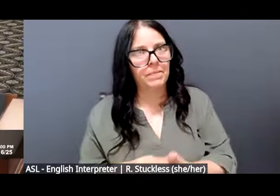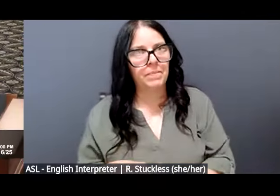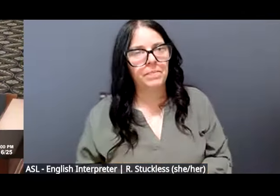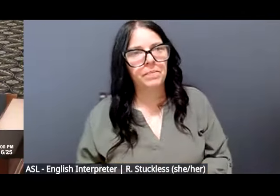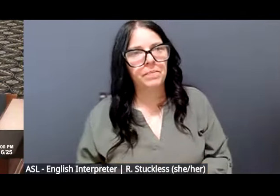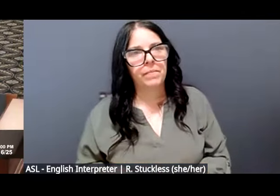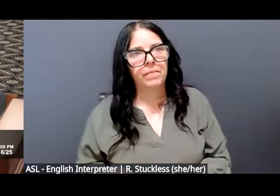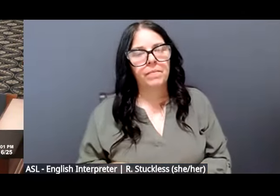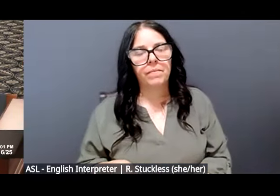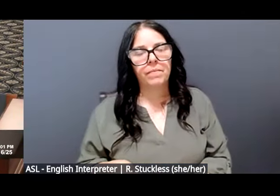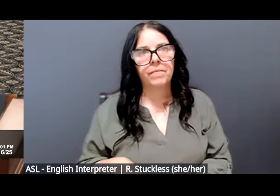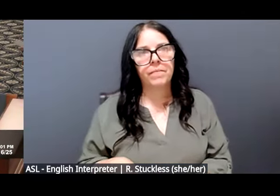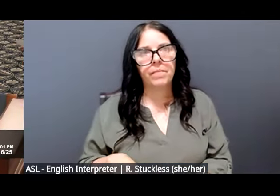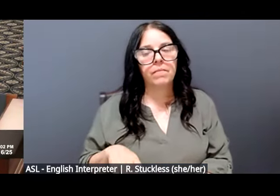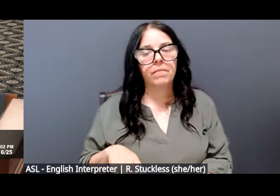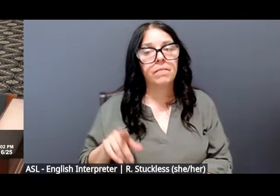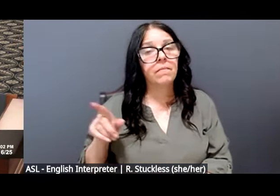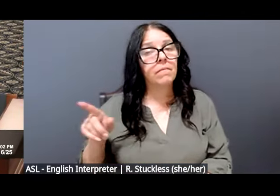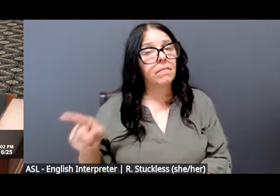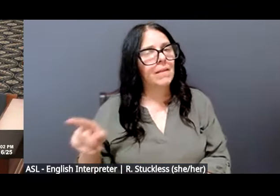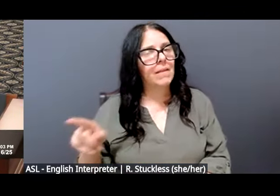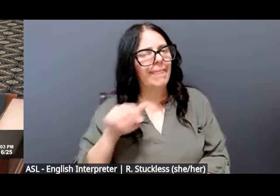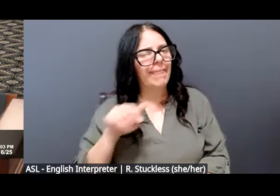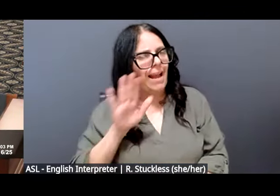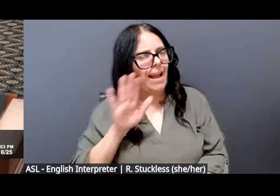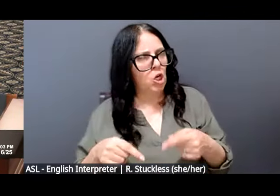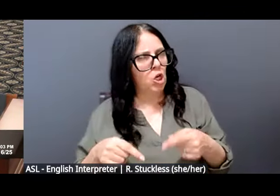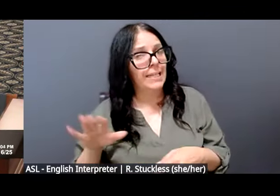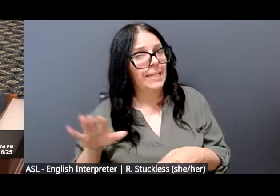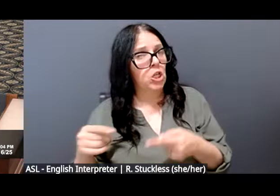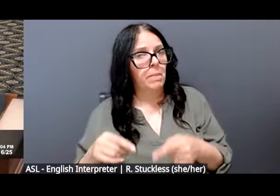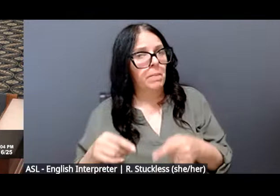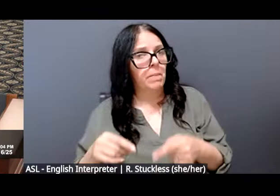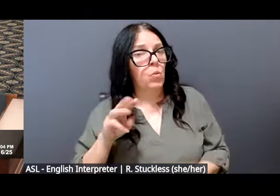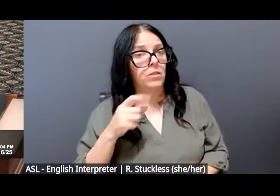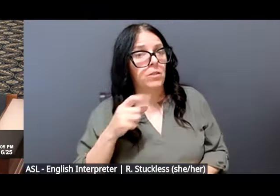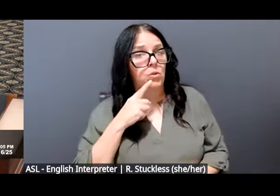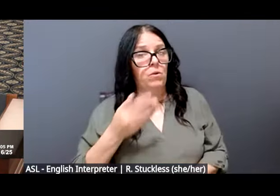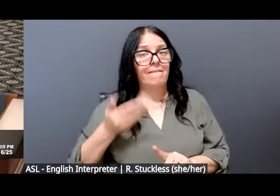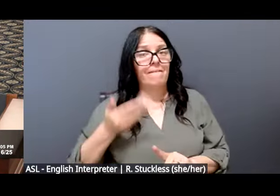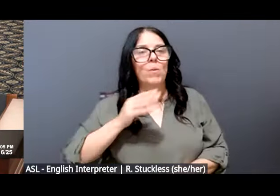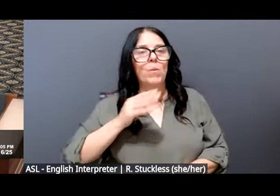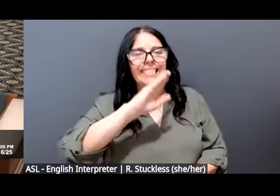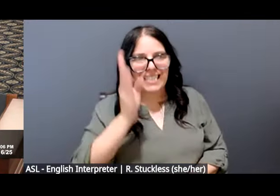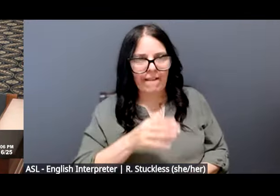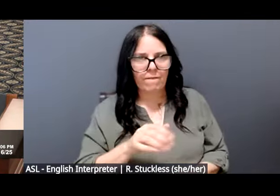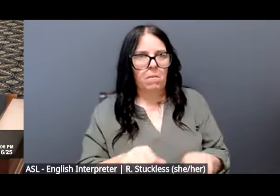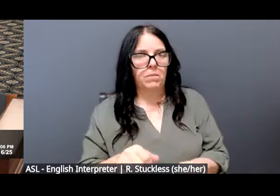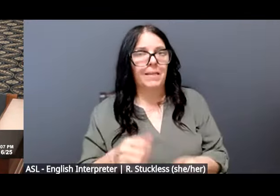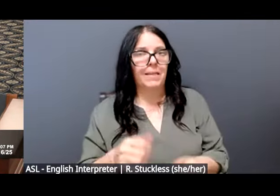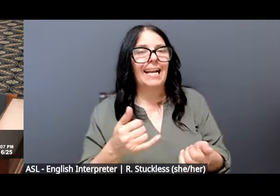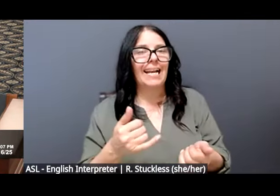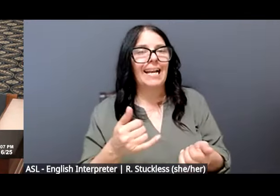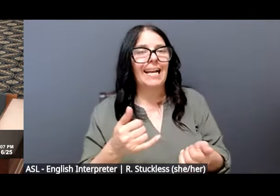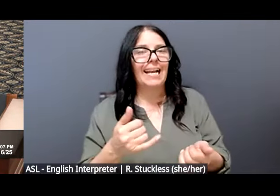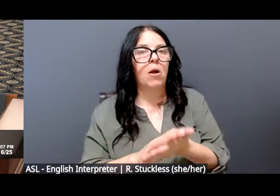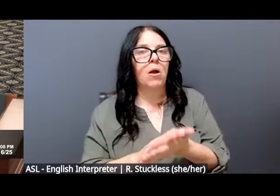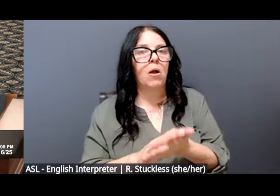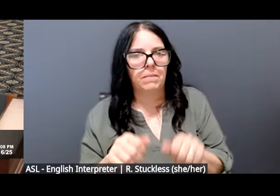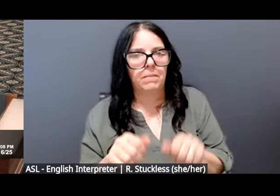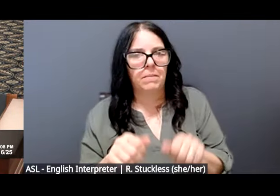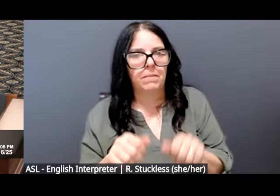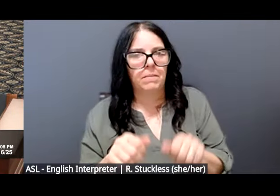the argument he just made is that we've gone from where it wasn't a possibility to where it is a possibility and not that it's a certainty. And I